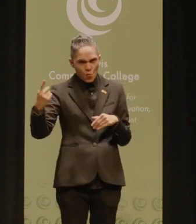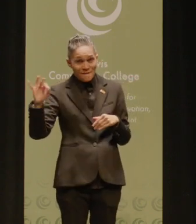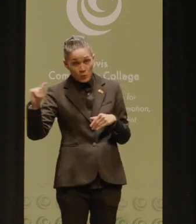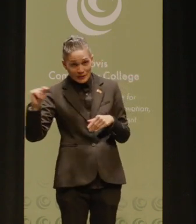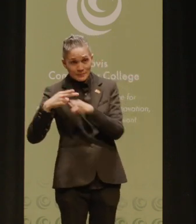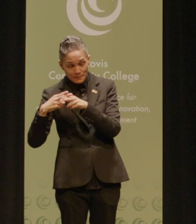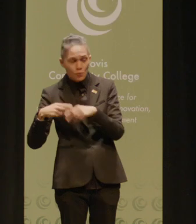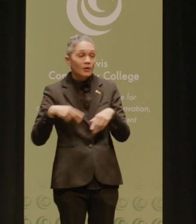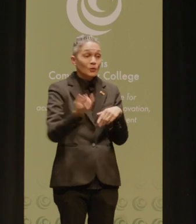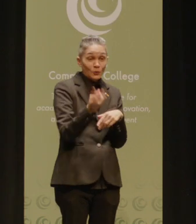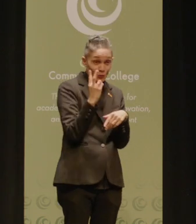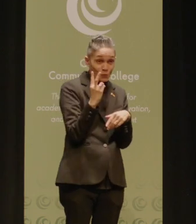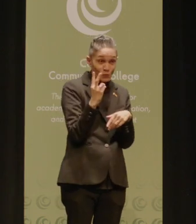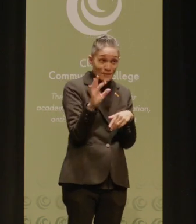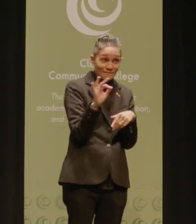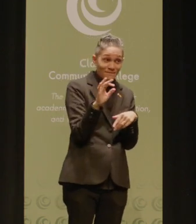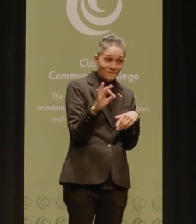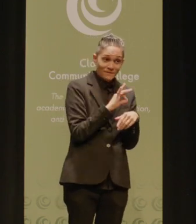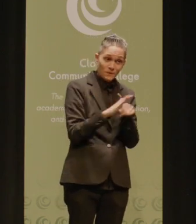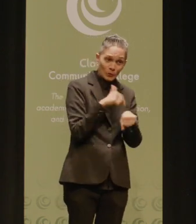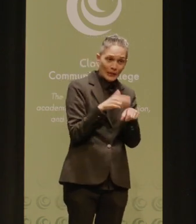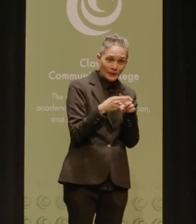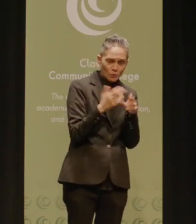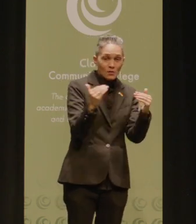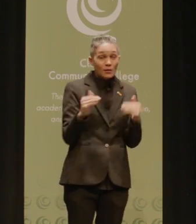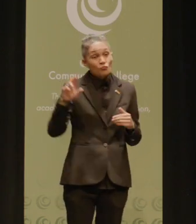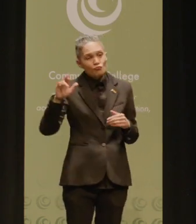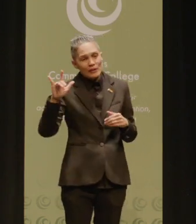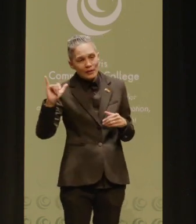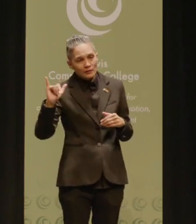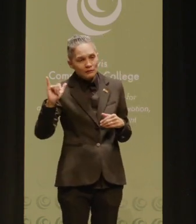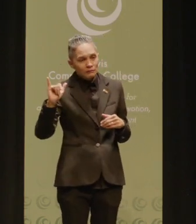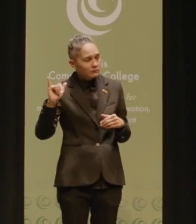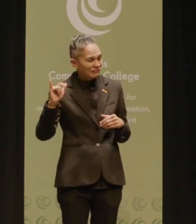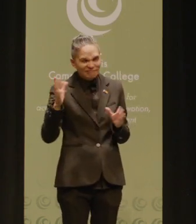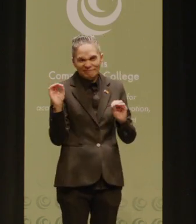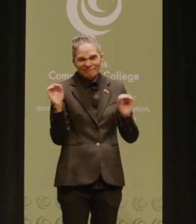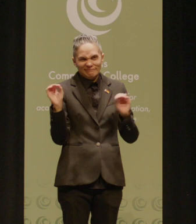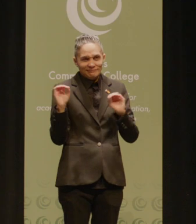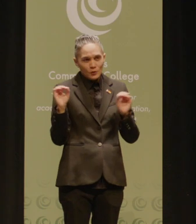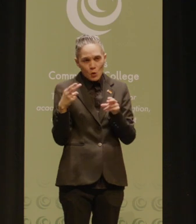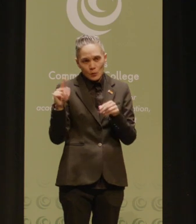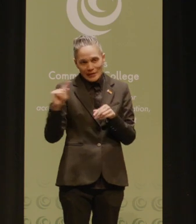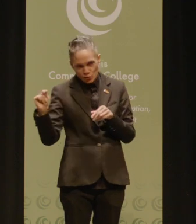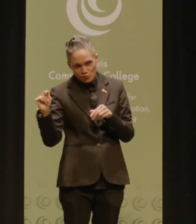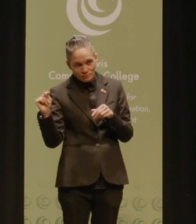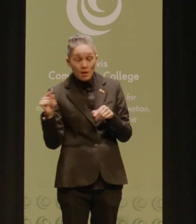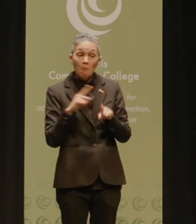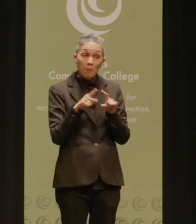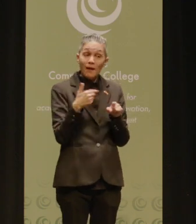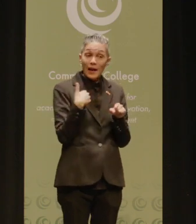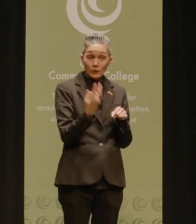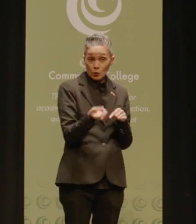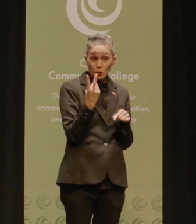full-time temporary and 2 full-time temporary. Reedley, sorry, didn't get any tenure, but you